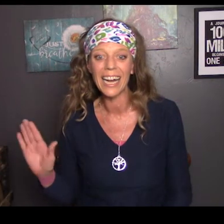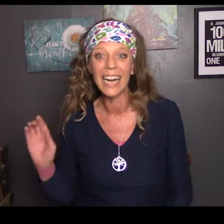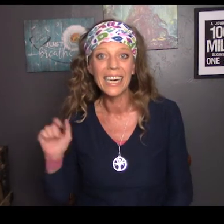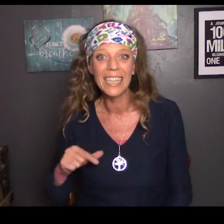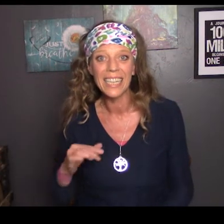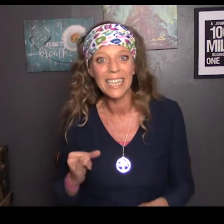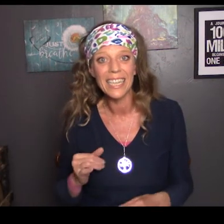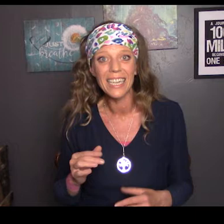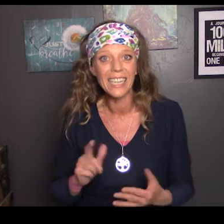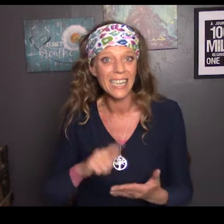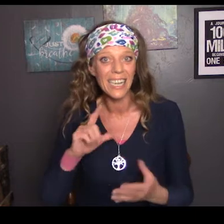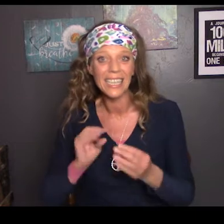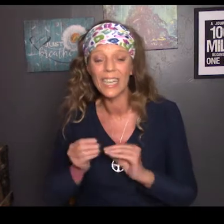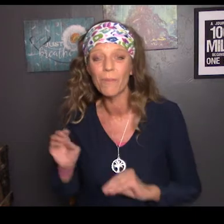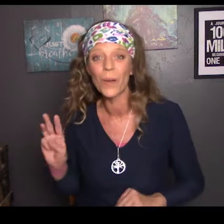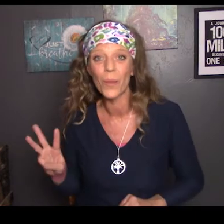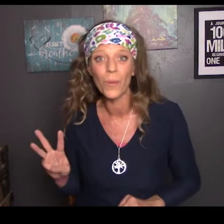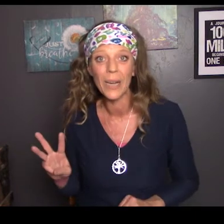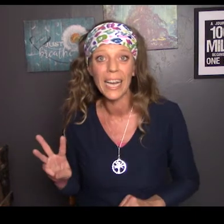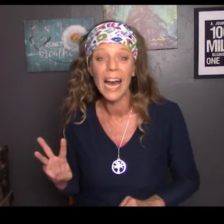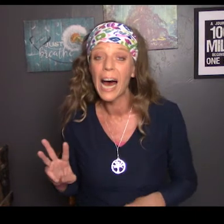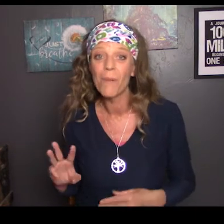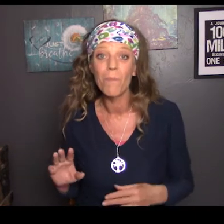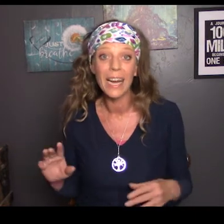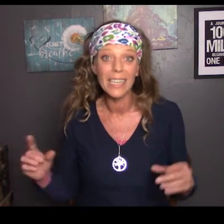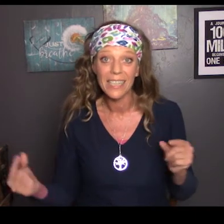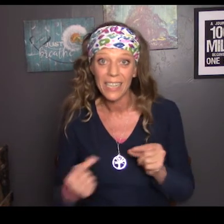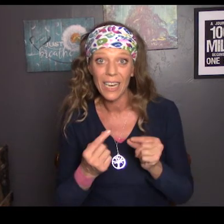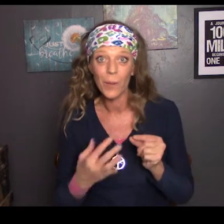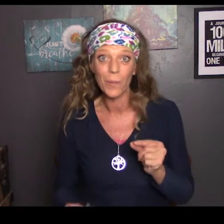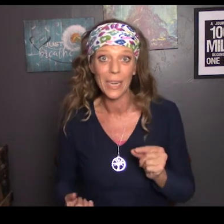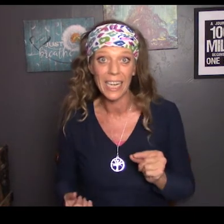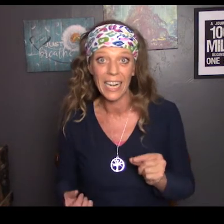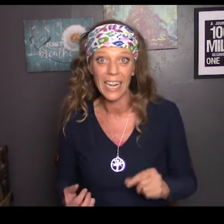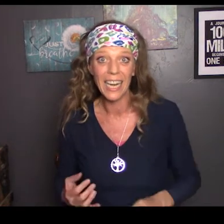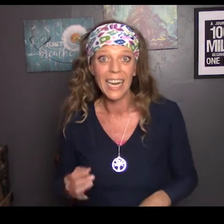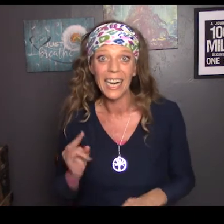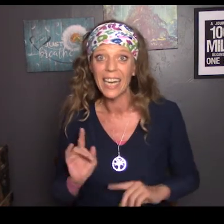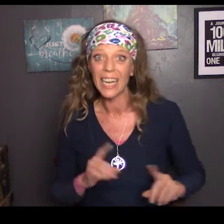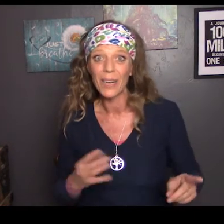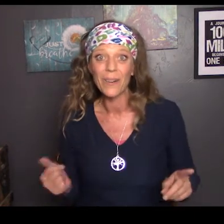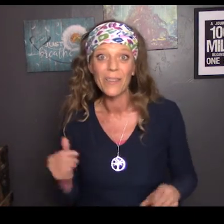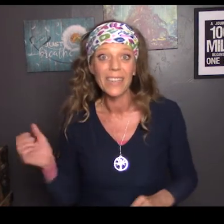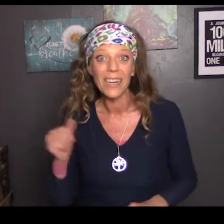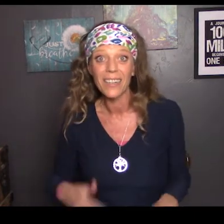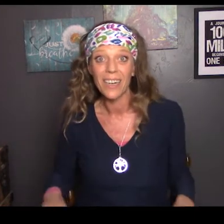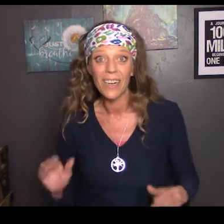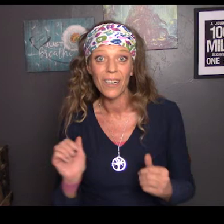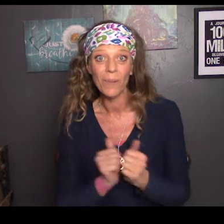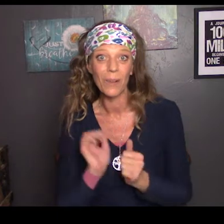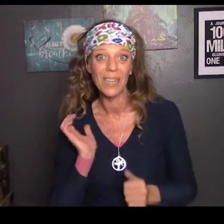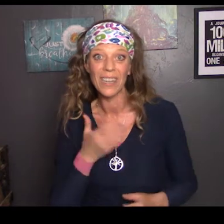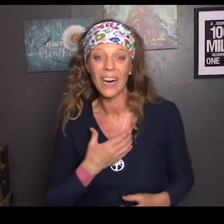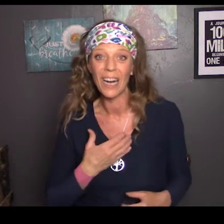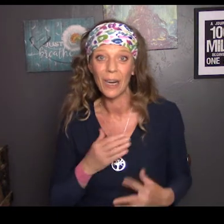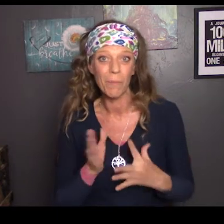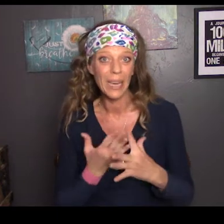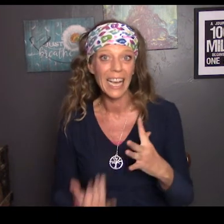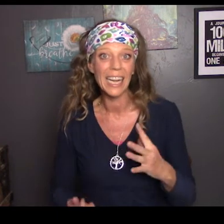Hi, this is lesson number 3, the basic greeting. It goes along with our